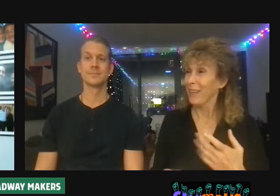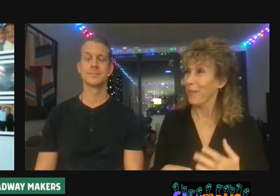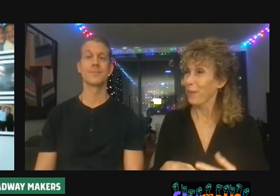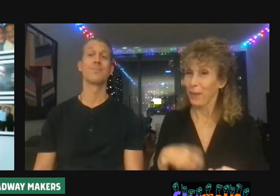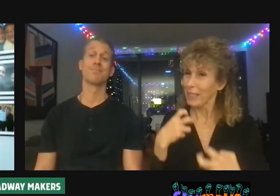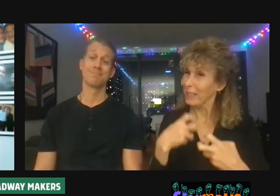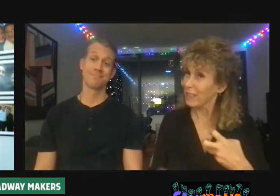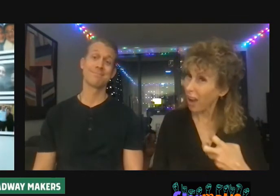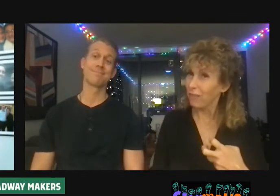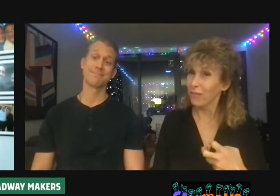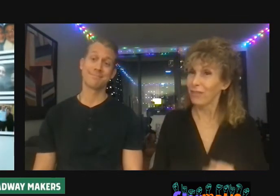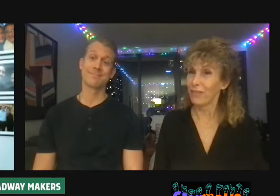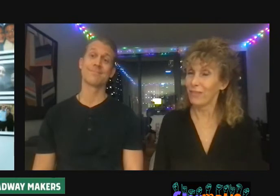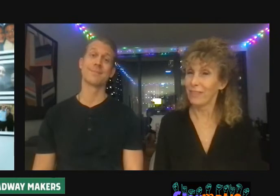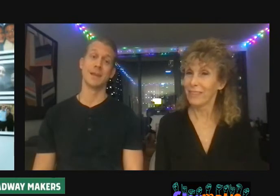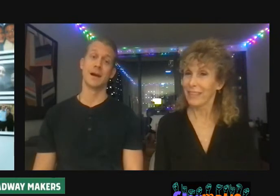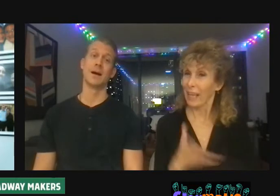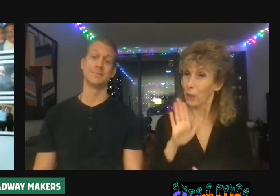you've interpreted?